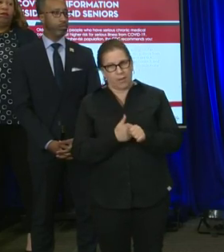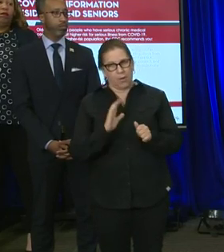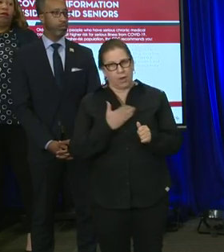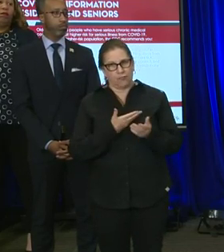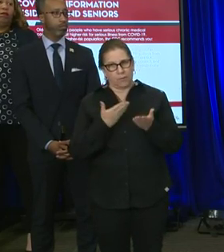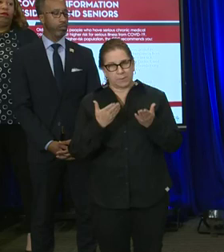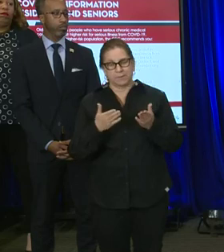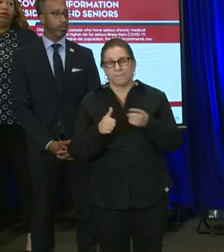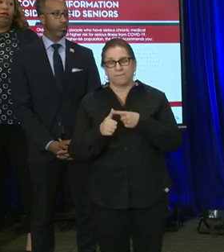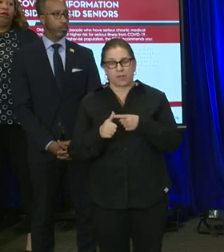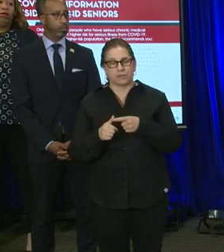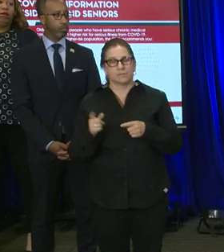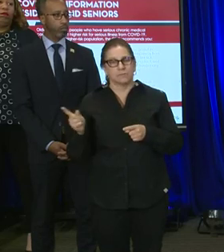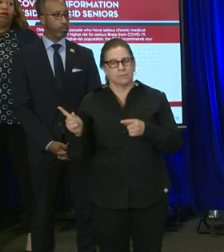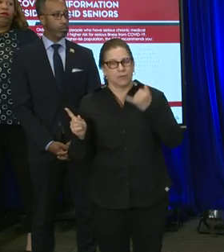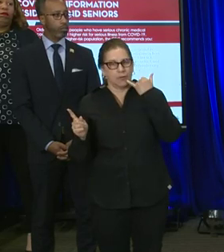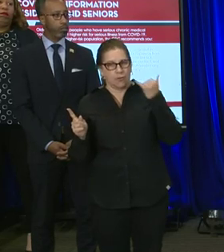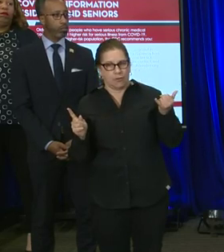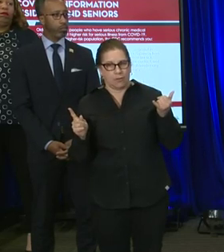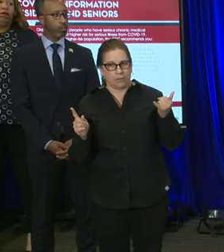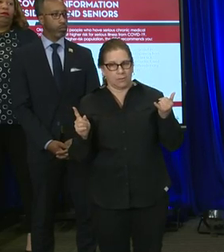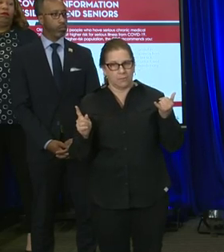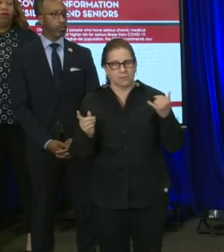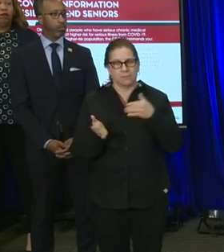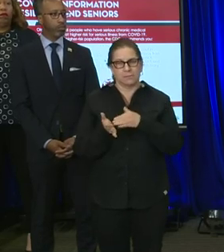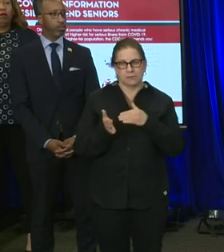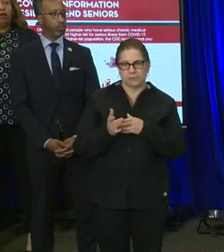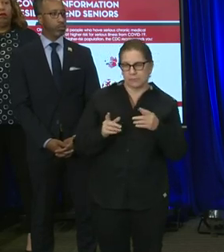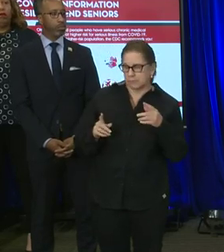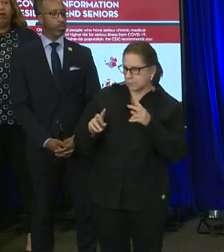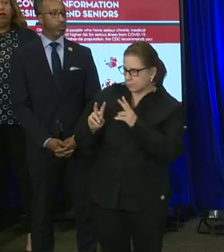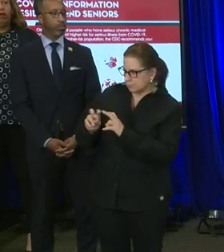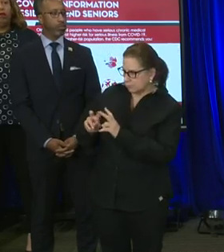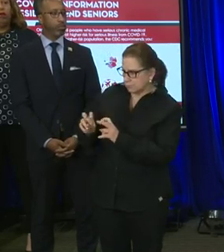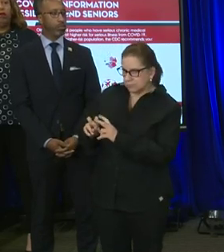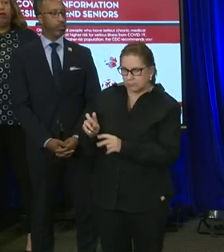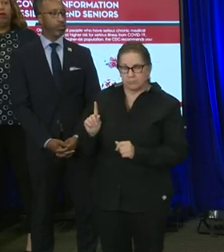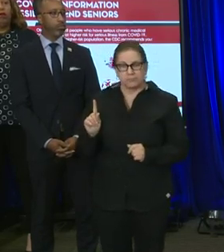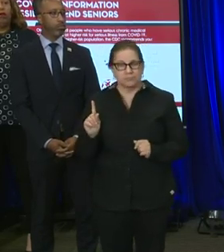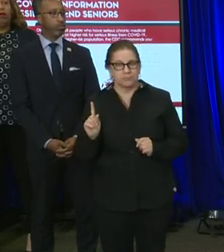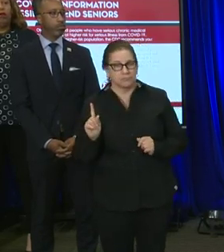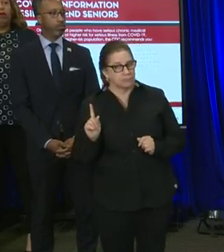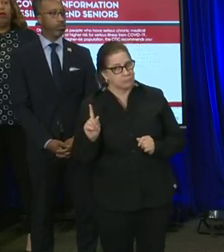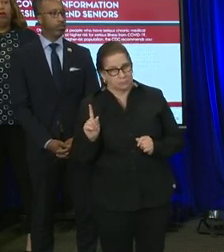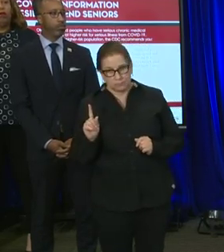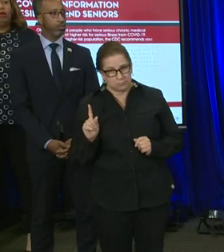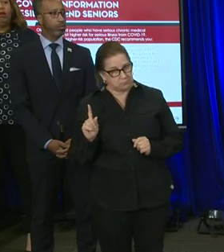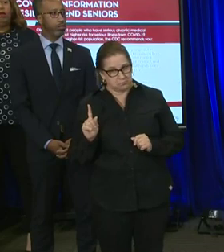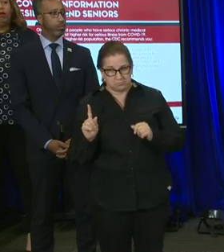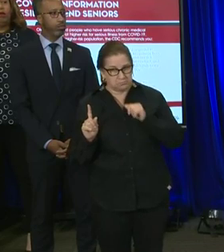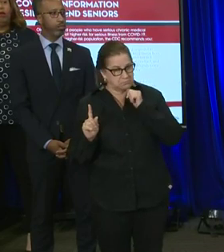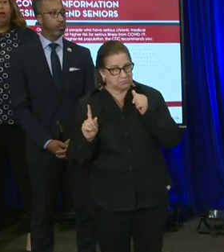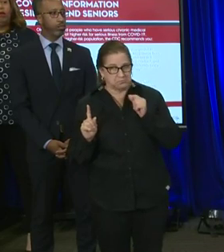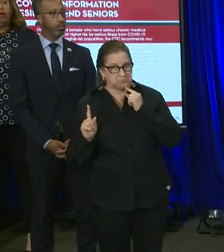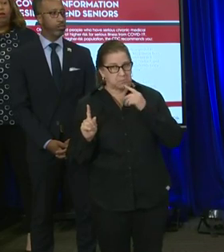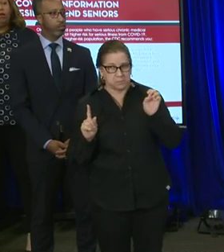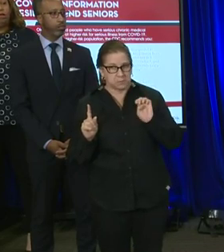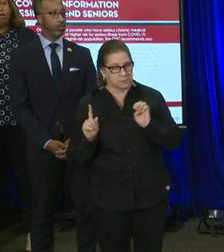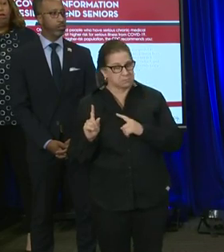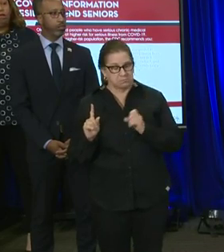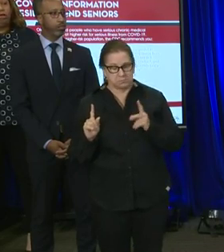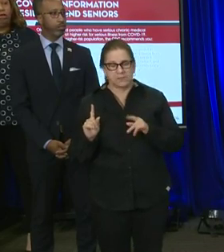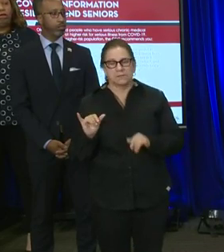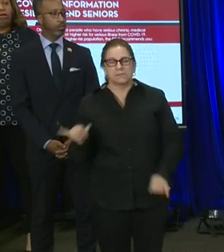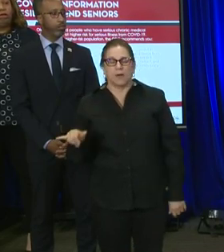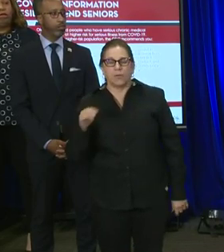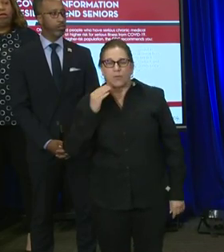your healthcare provider, and staying home if you do not have a medical emergency, our hospitals are able to